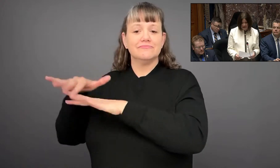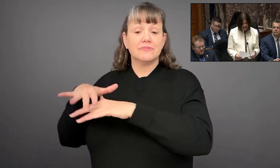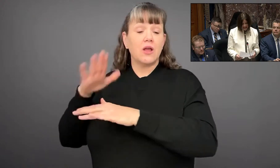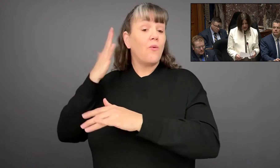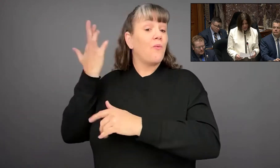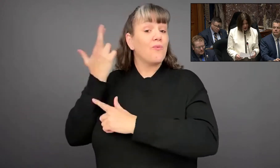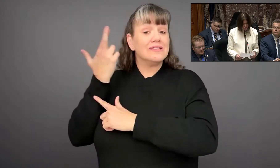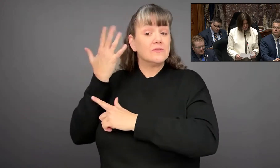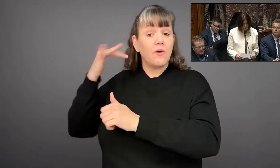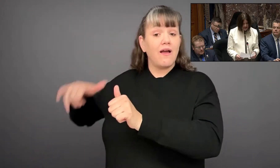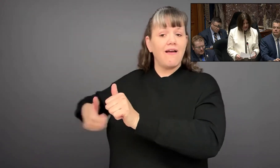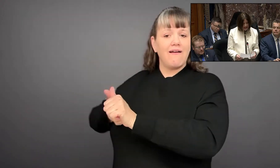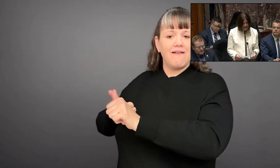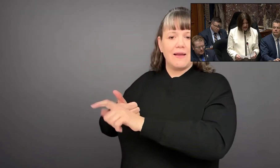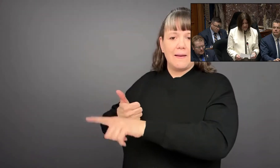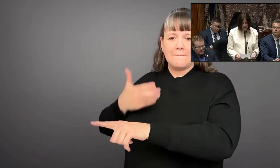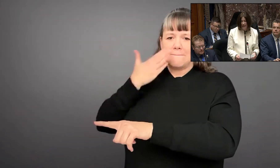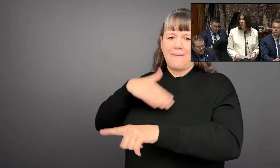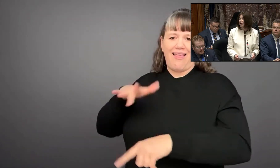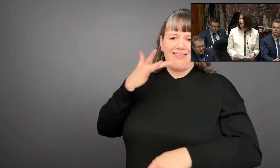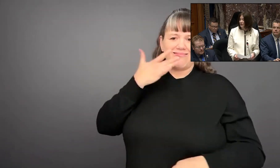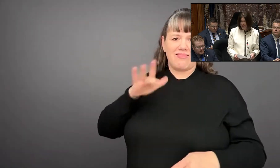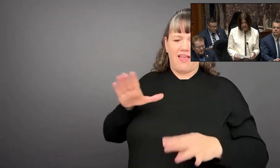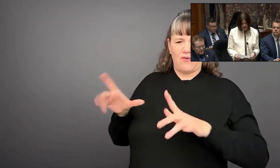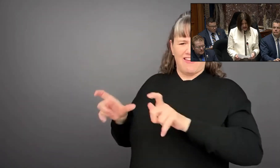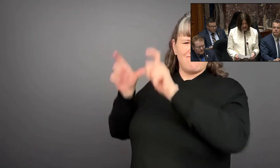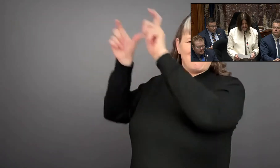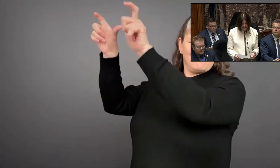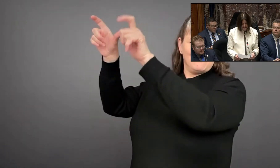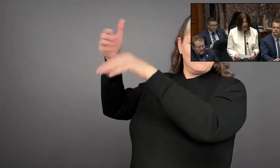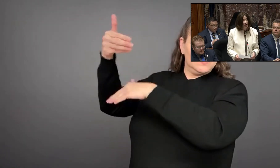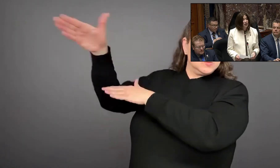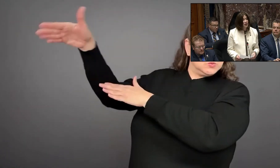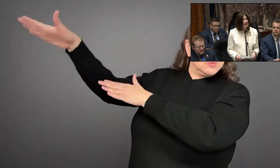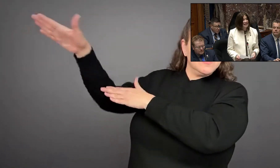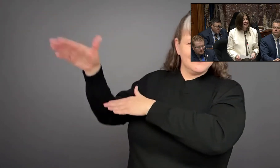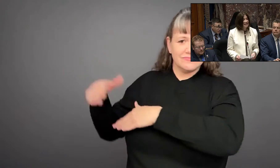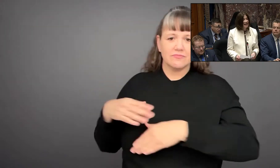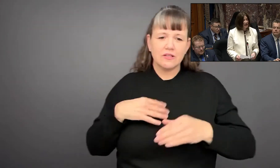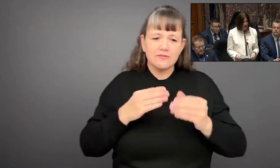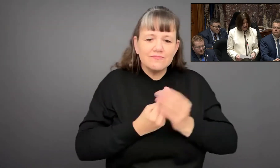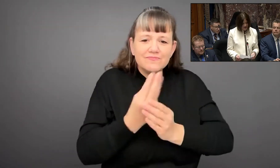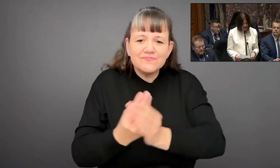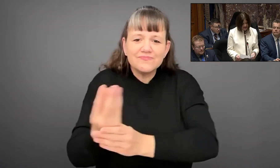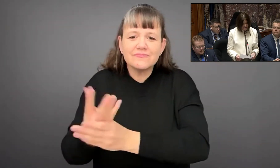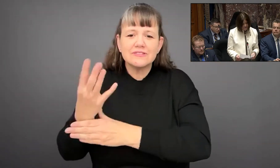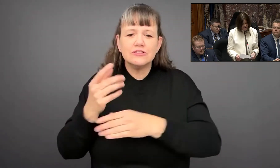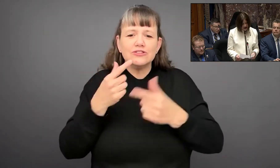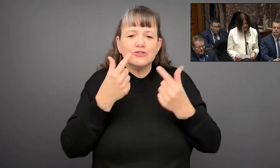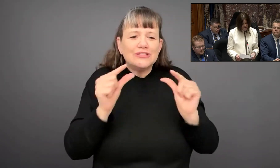sprouted greens into water, symbolizing a fresh start for the year ahead. To the